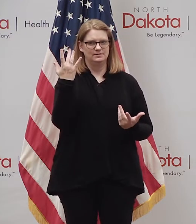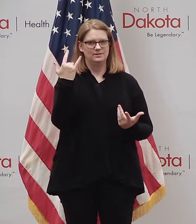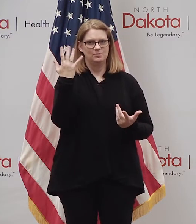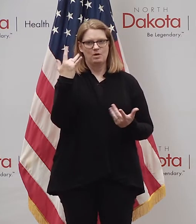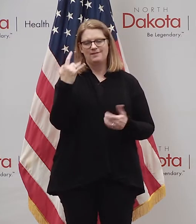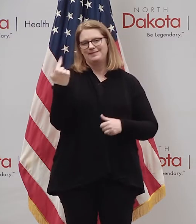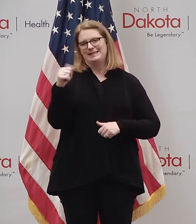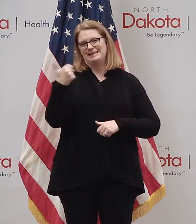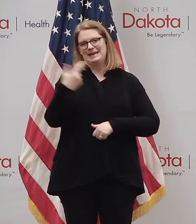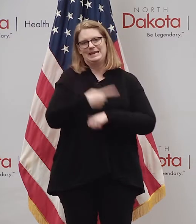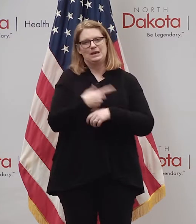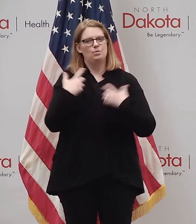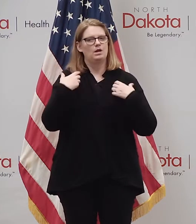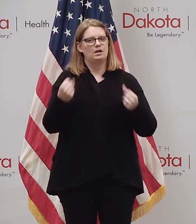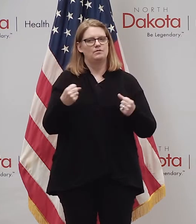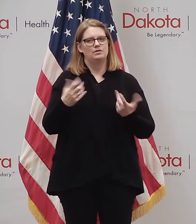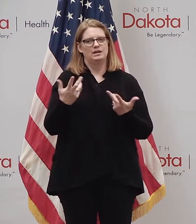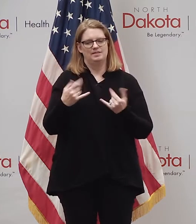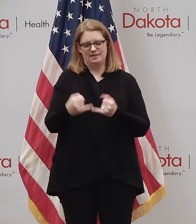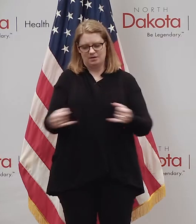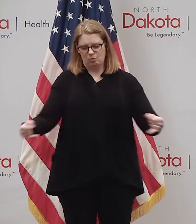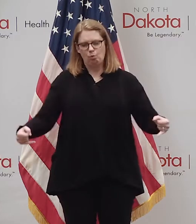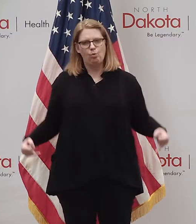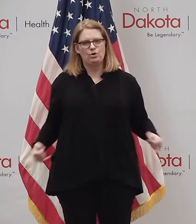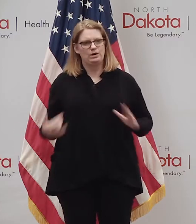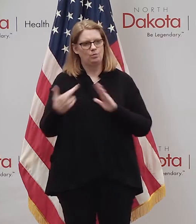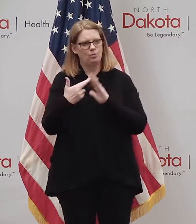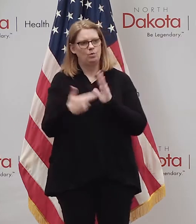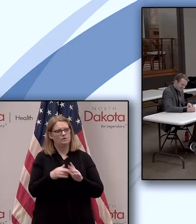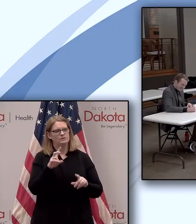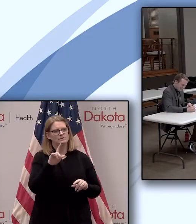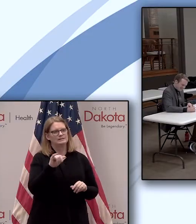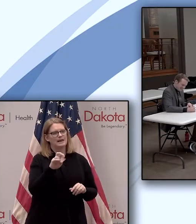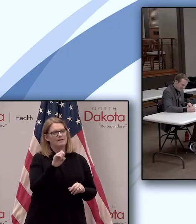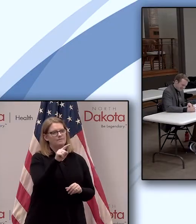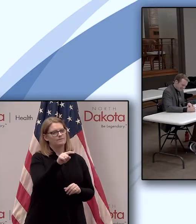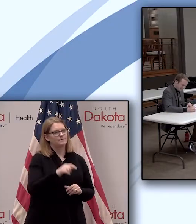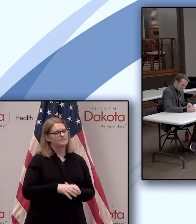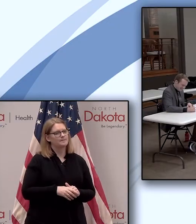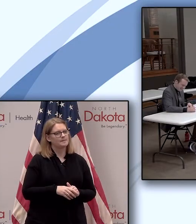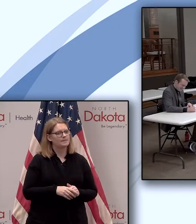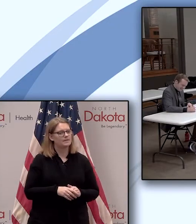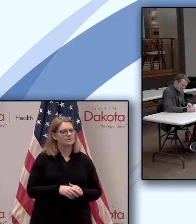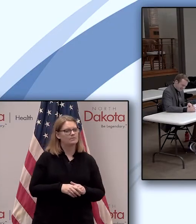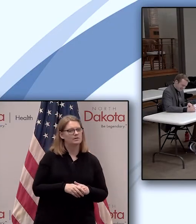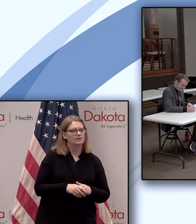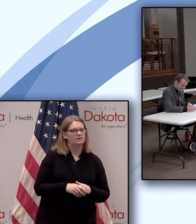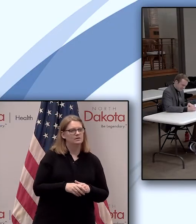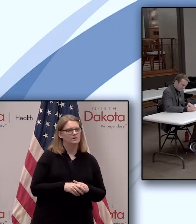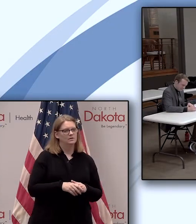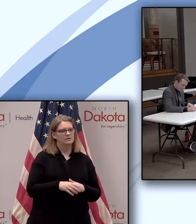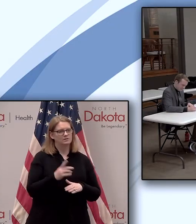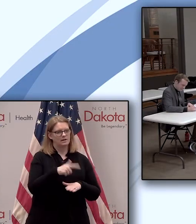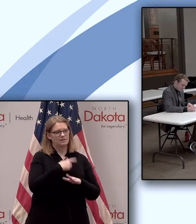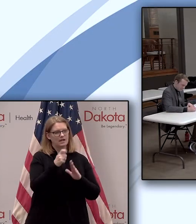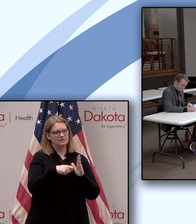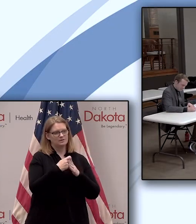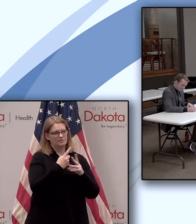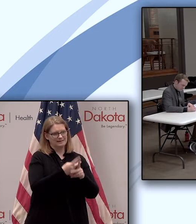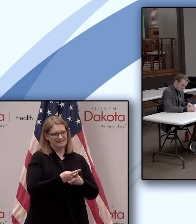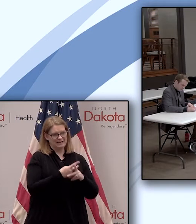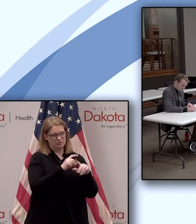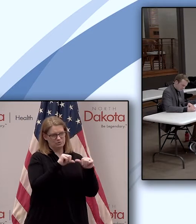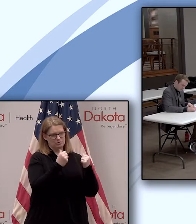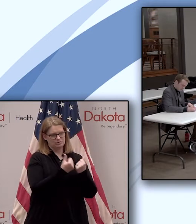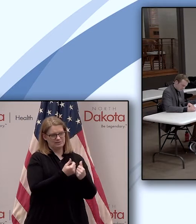the 10-day recovered in the quarantine rules. Dave? Word from the task force and the Long-Term Care Association that's working